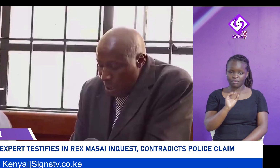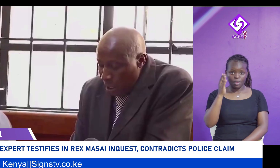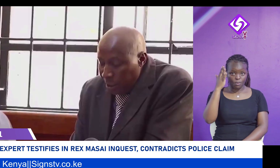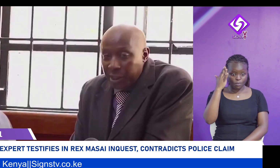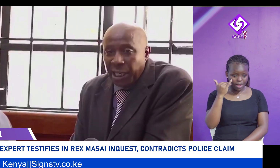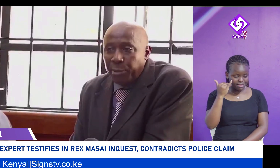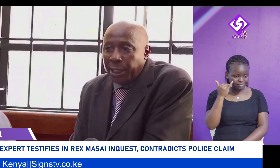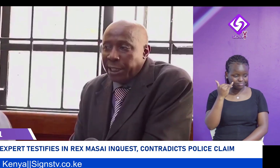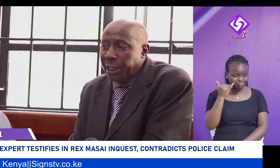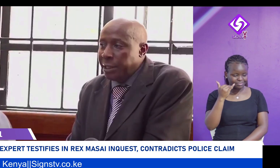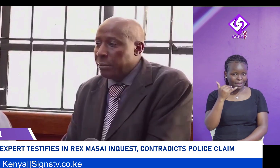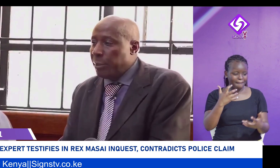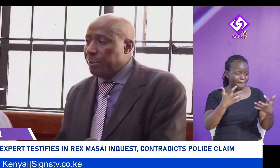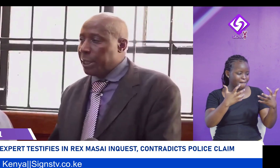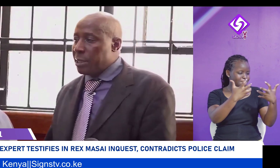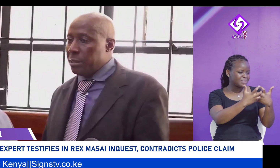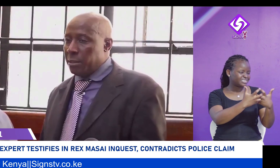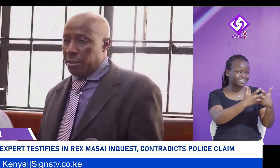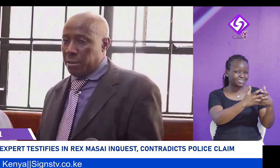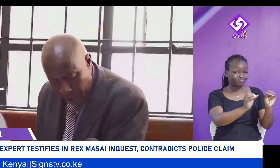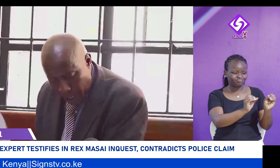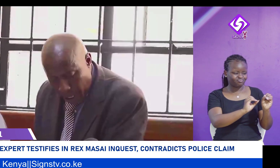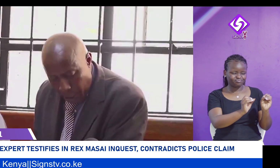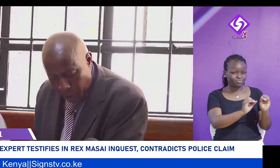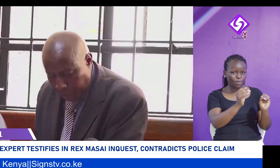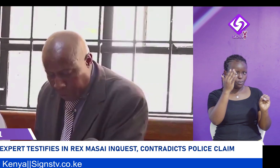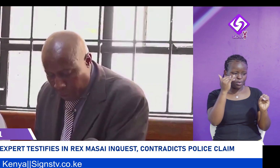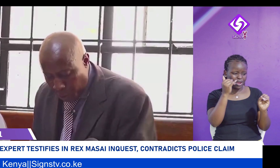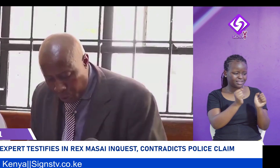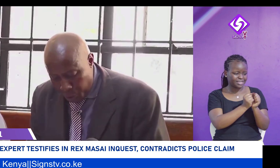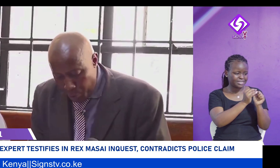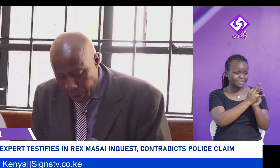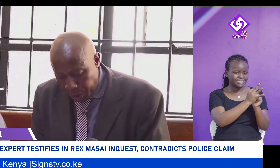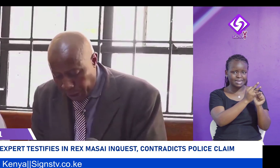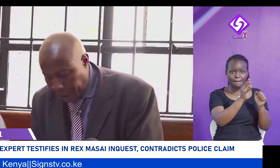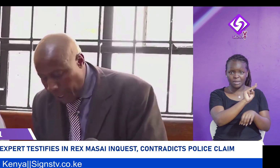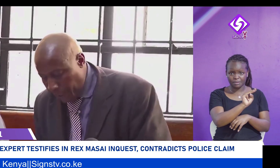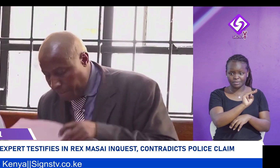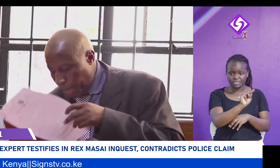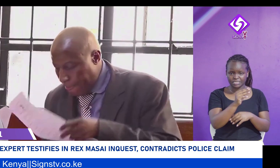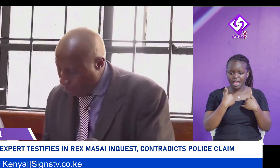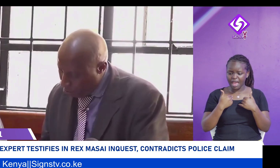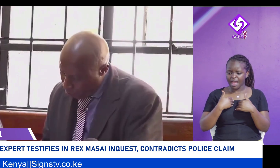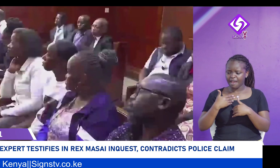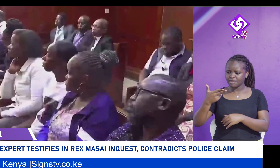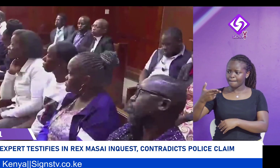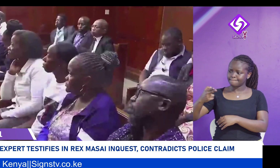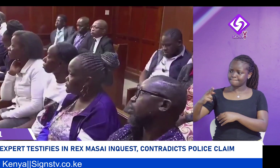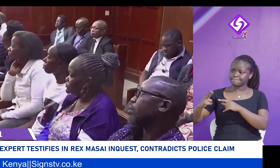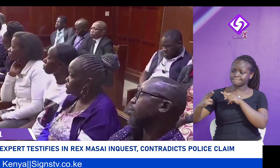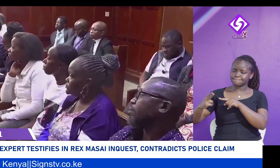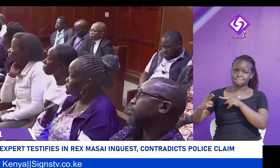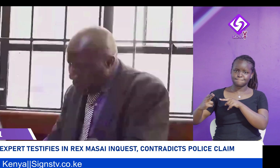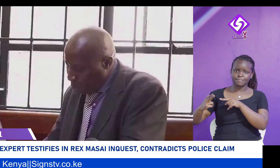caliber is 9x19 millimeters. There was a pistol which was mentioned in the